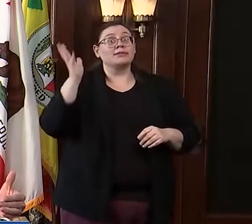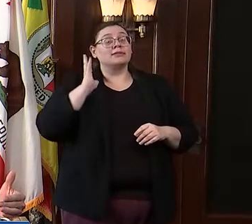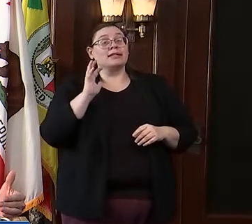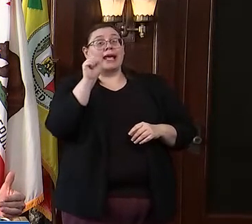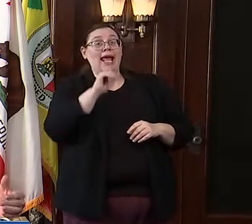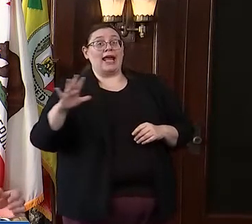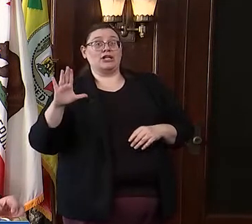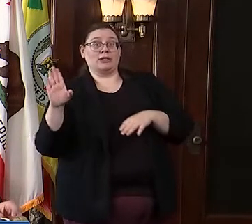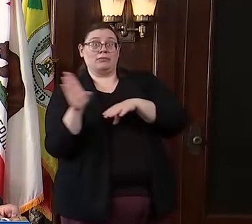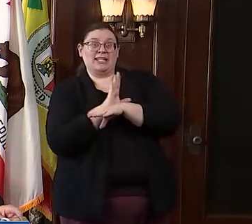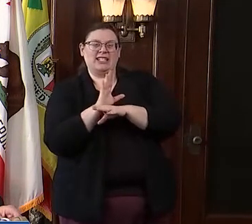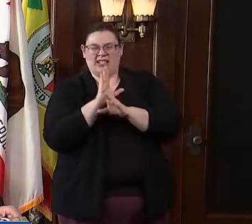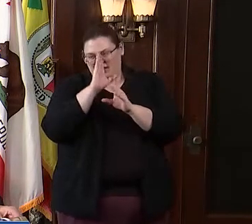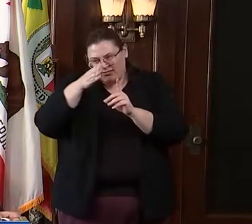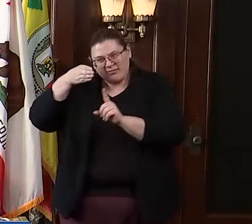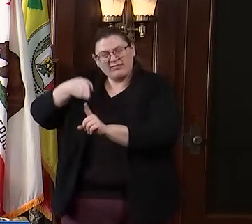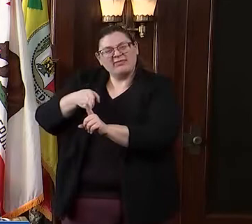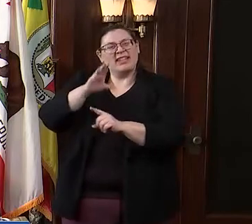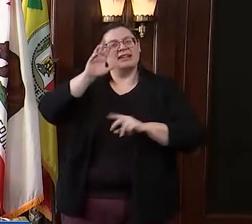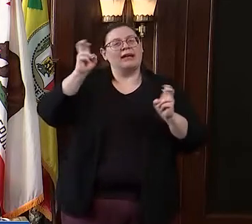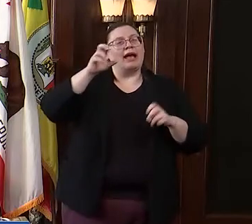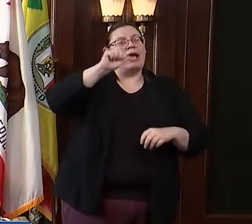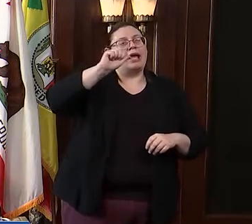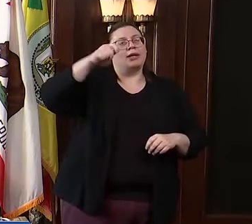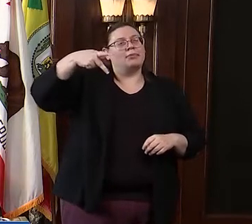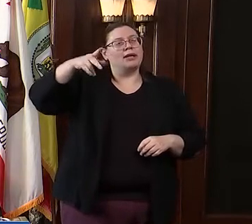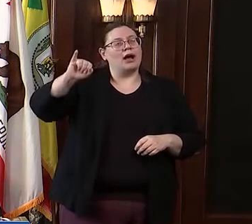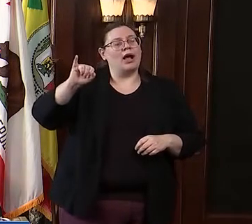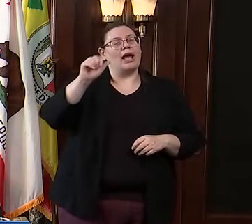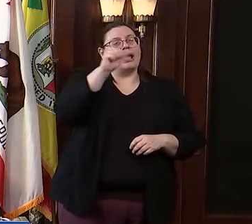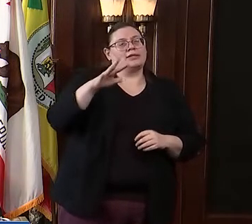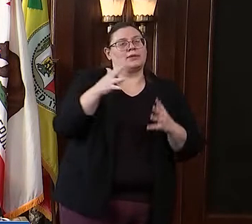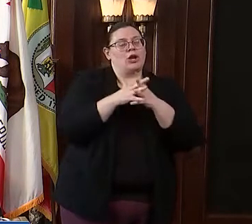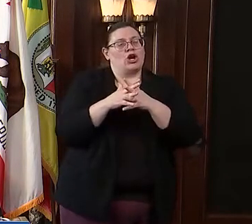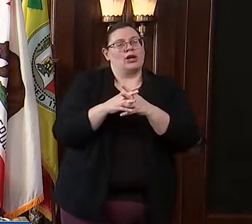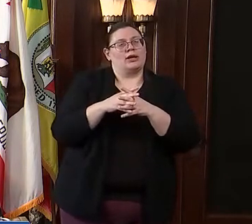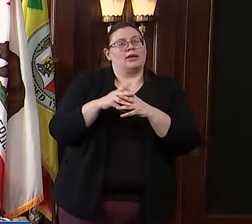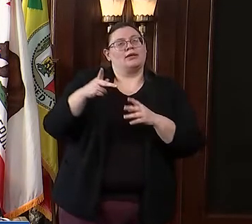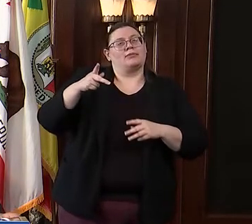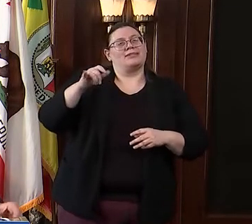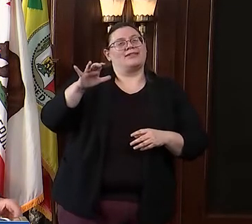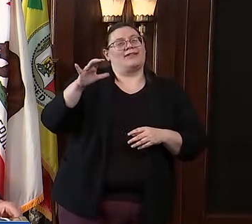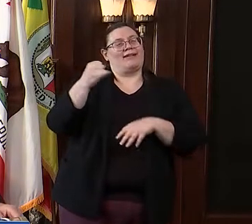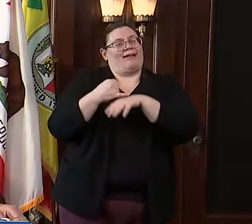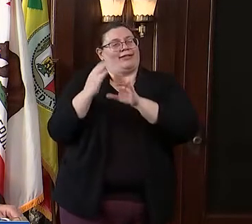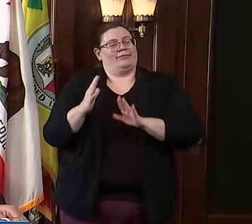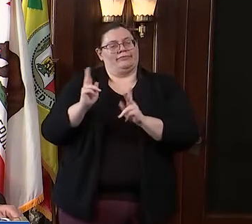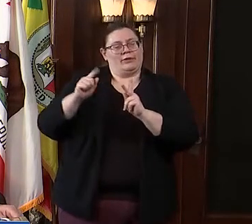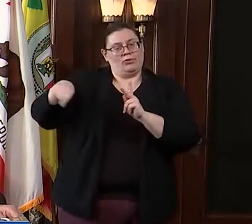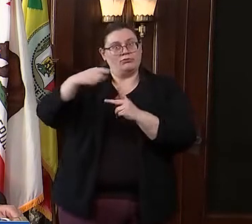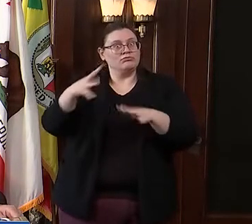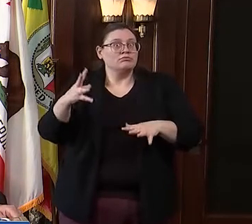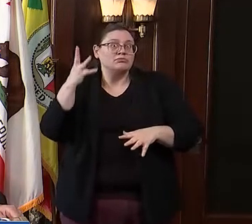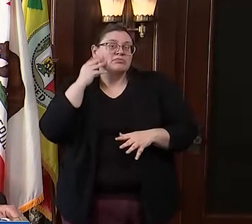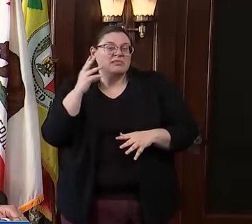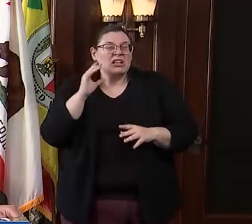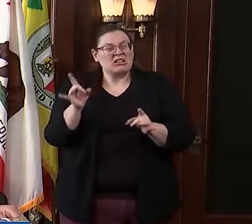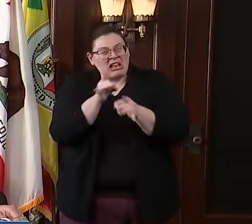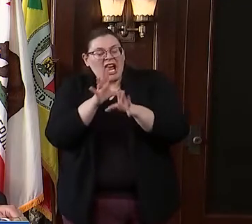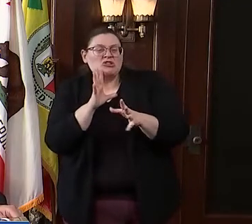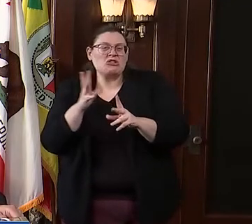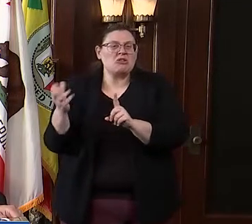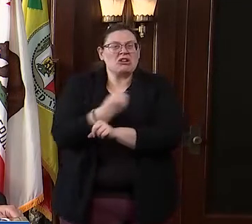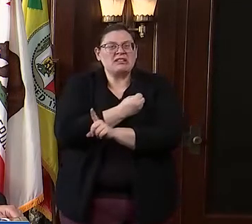businesses targeted and AAPI Angelenos, the victims of hatred and even attacks. The way